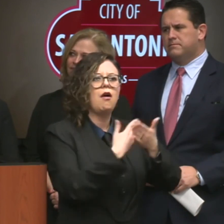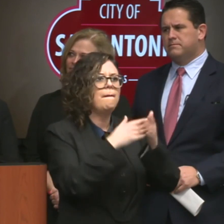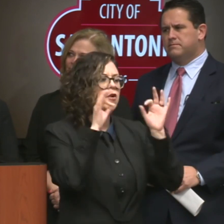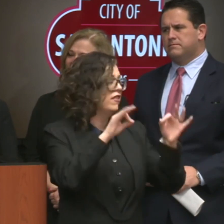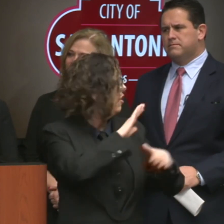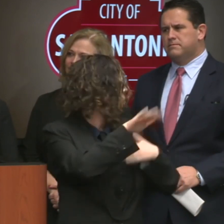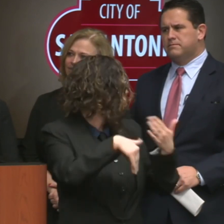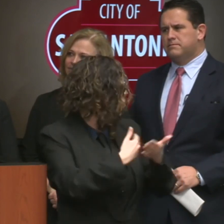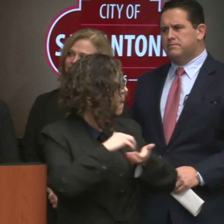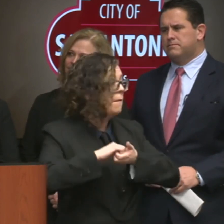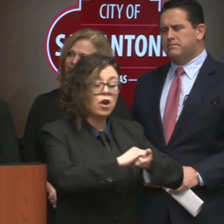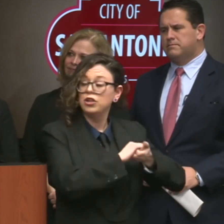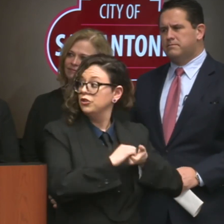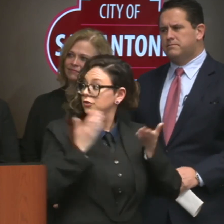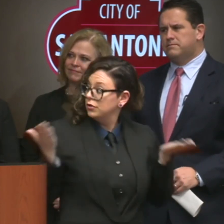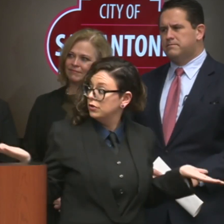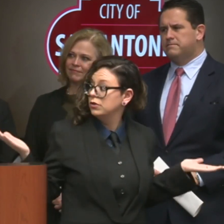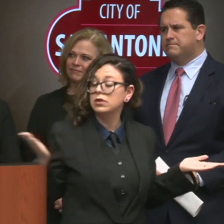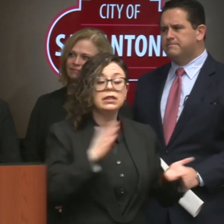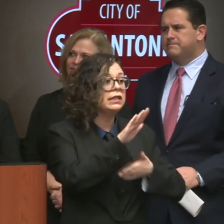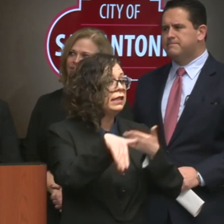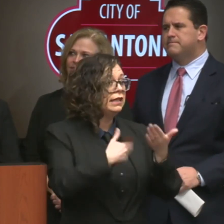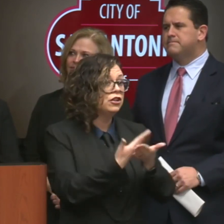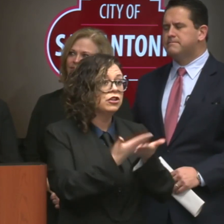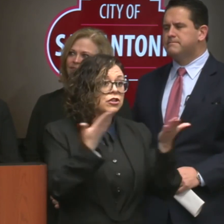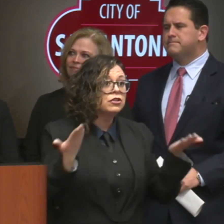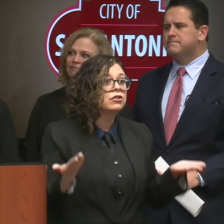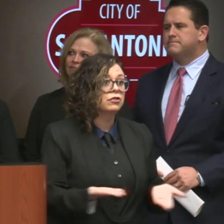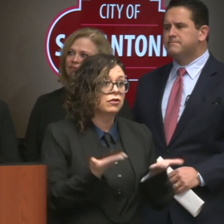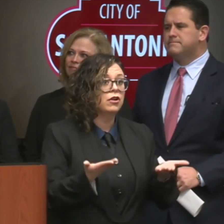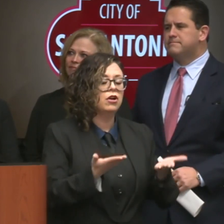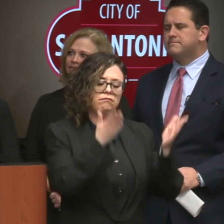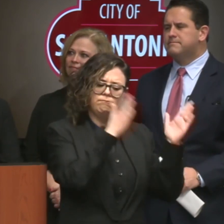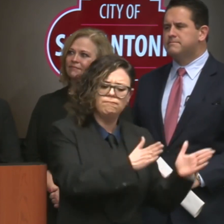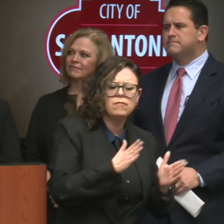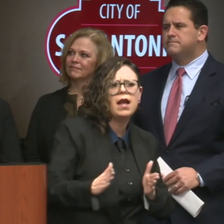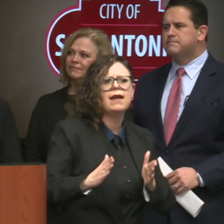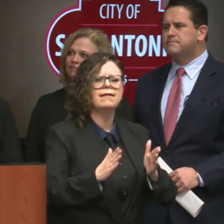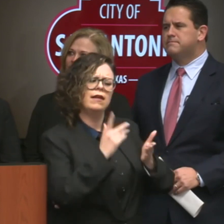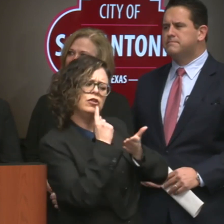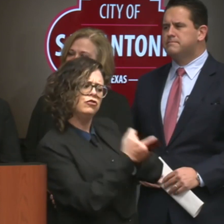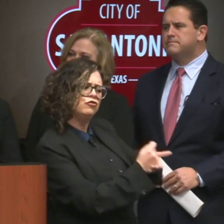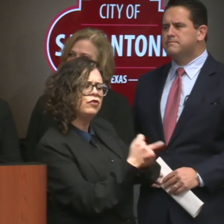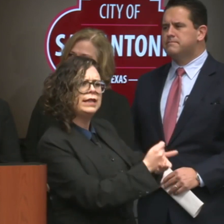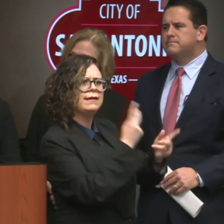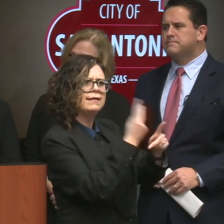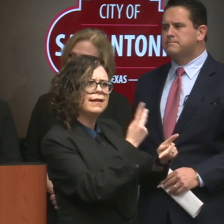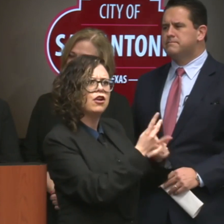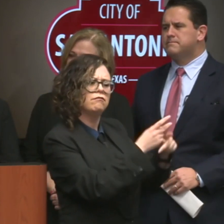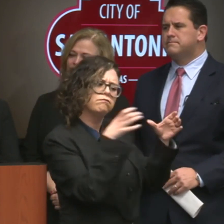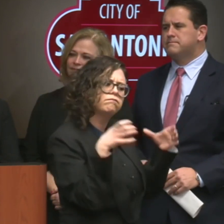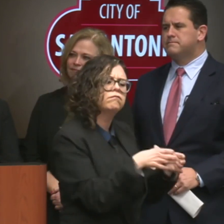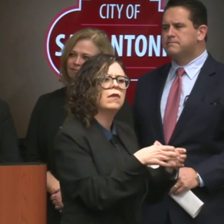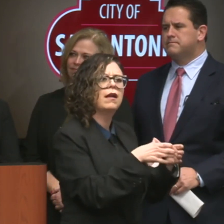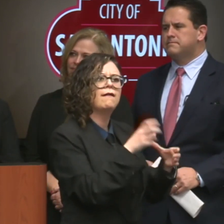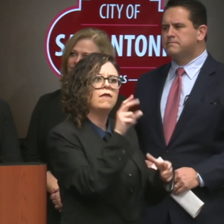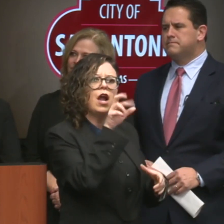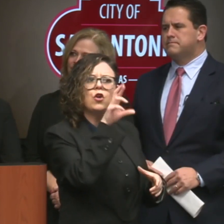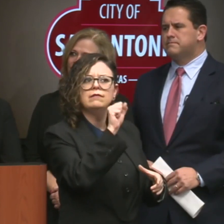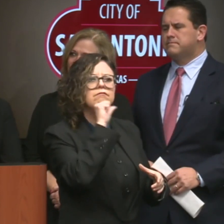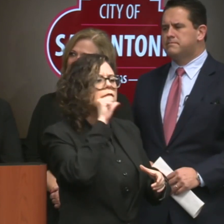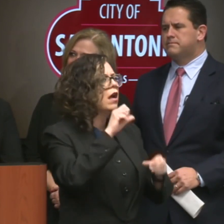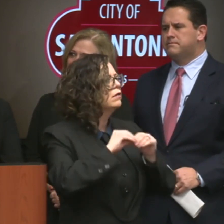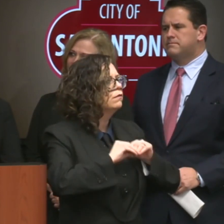here today, are coordinated in executing the plan to treat the individual and contain the virus. You will hear momentarily